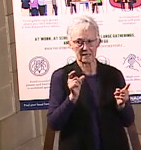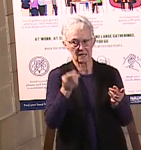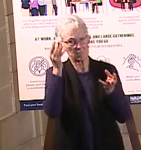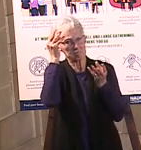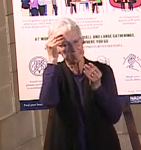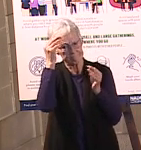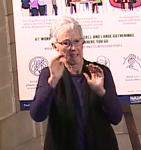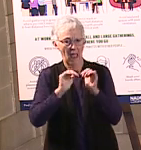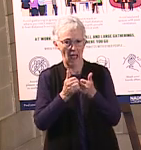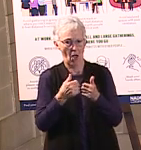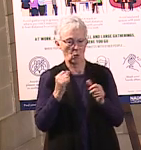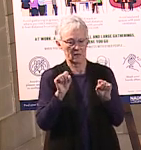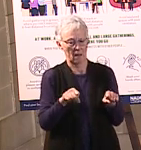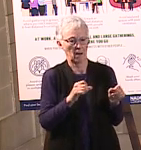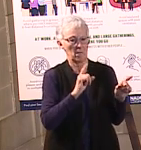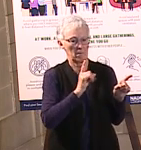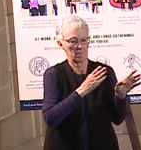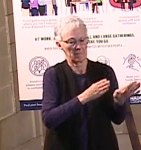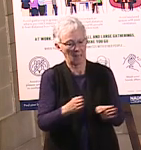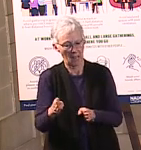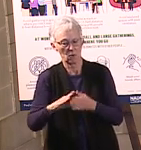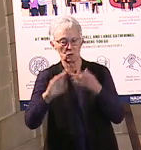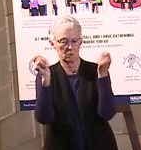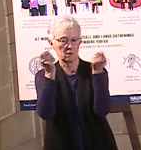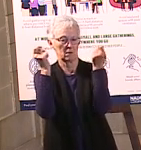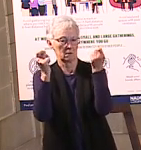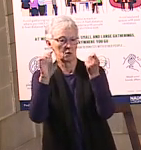our Christmas celebrations. Martha.